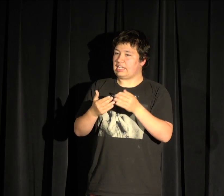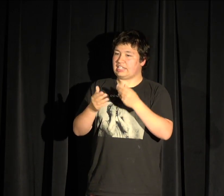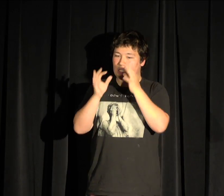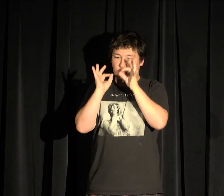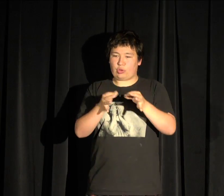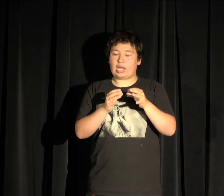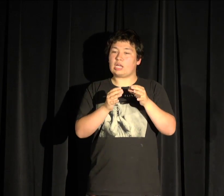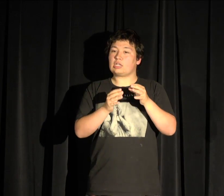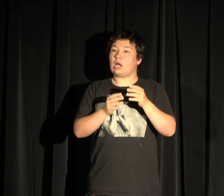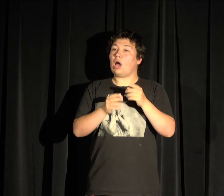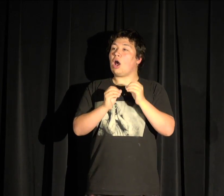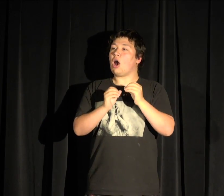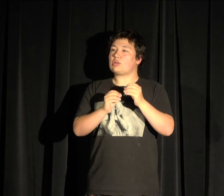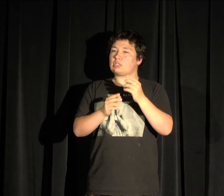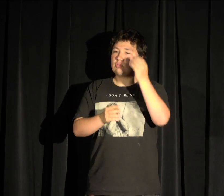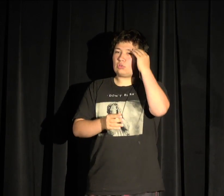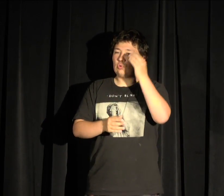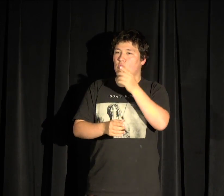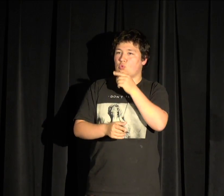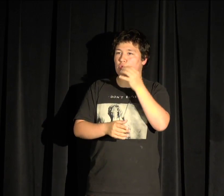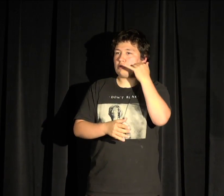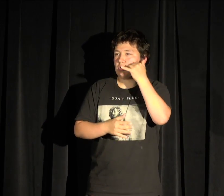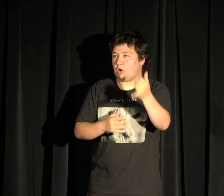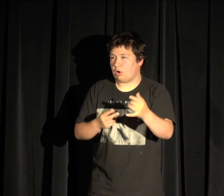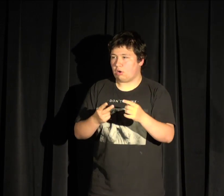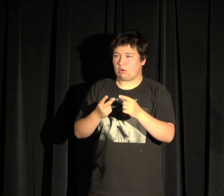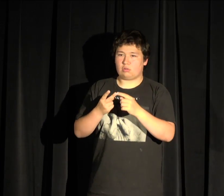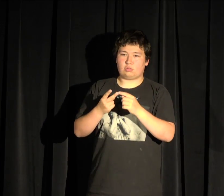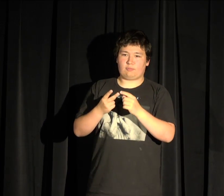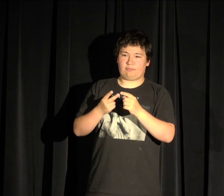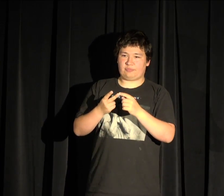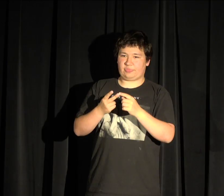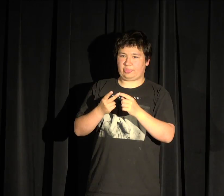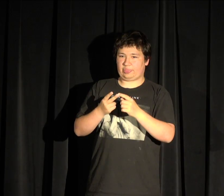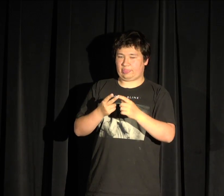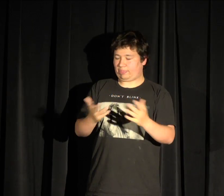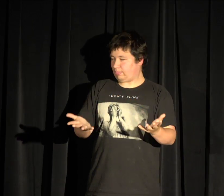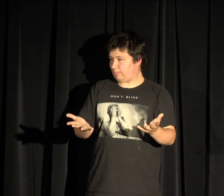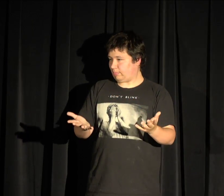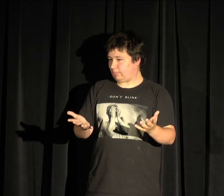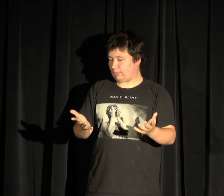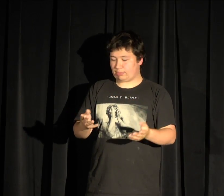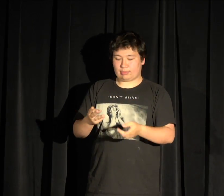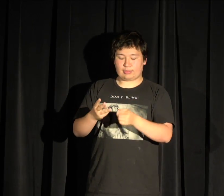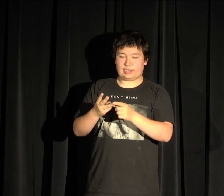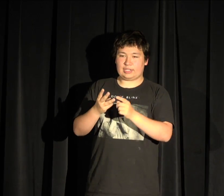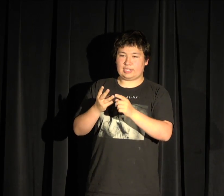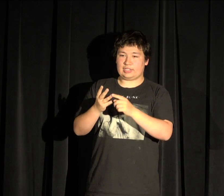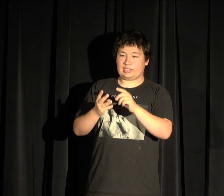blink, and it will let them know and alert them know that they have just received a call or whatnot.